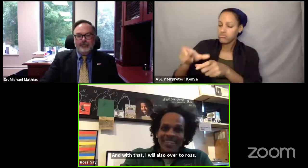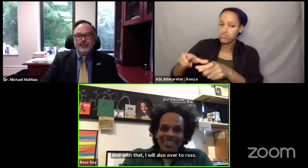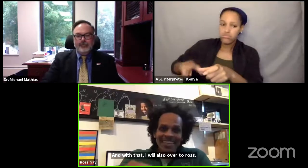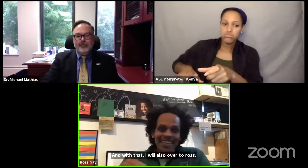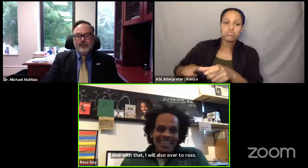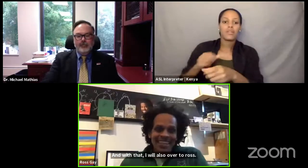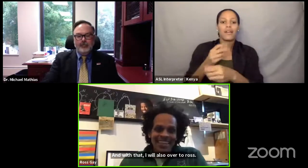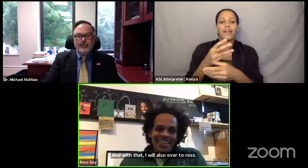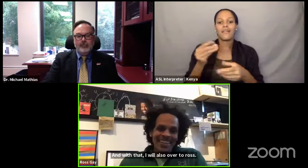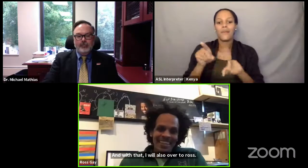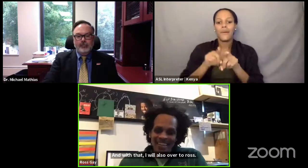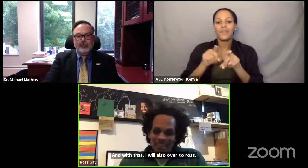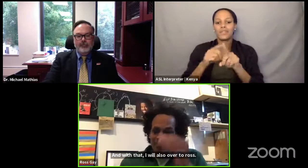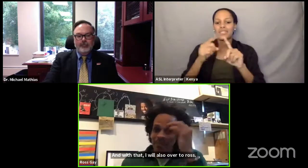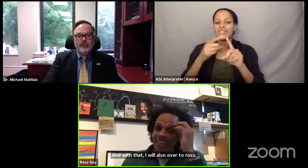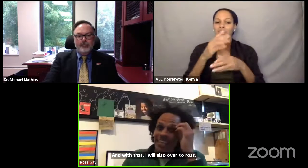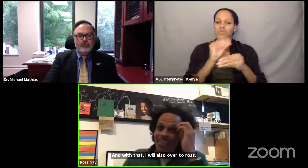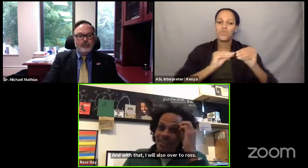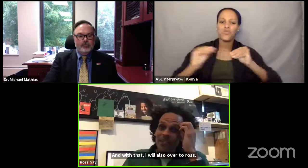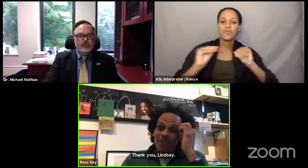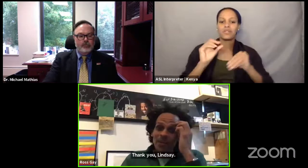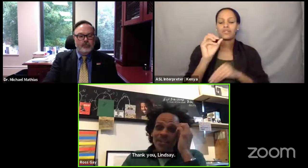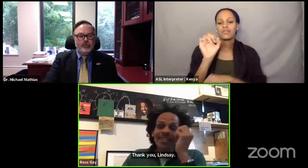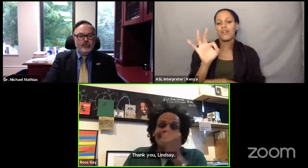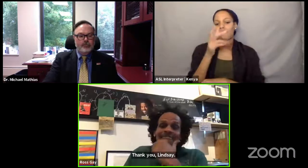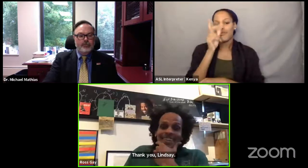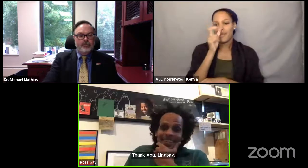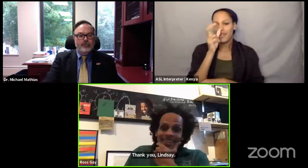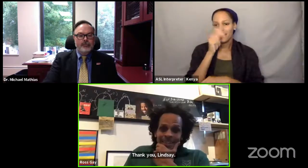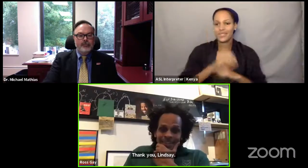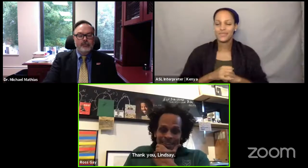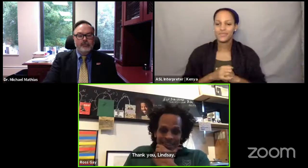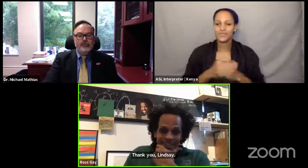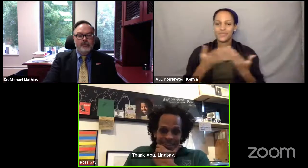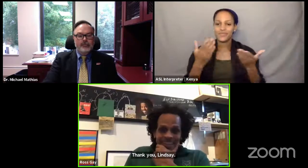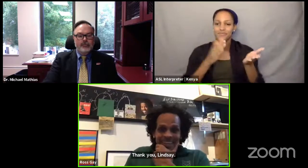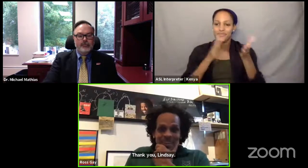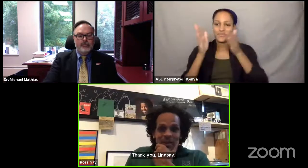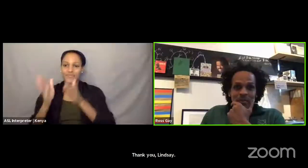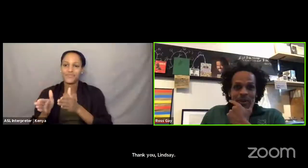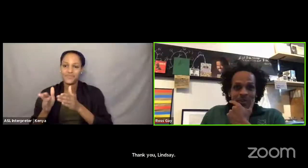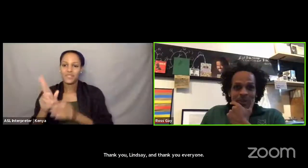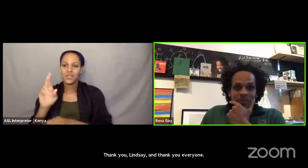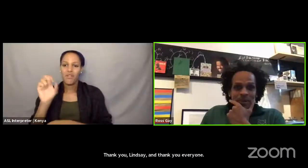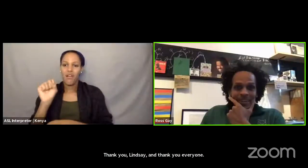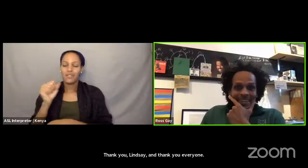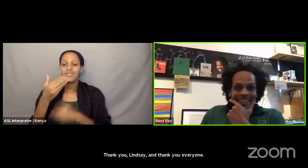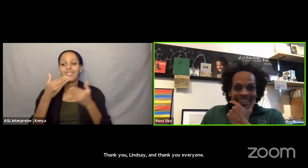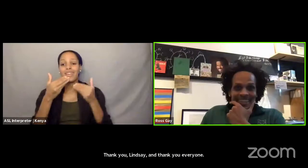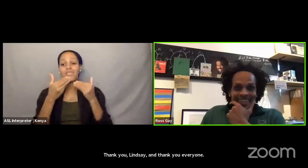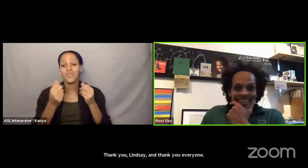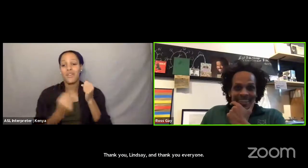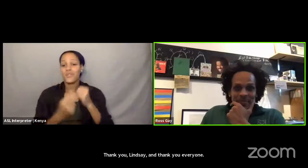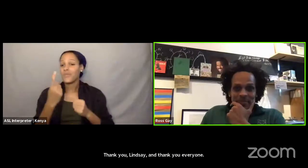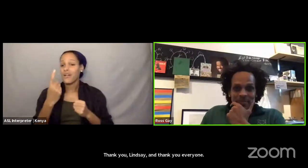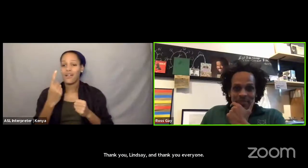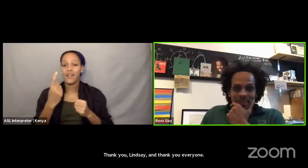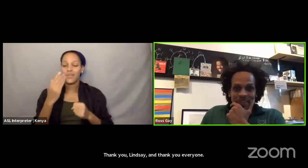Thank you, Lindsay. And thank you, everyone. You know, Maryland One Book and the